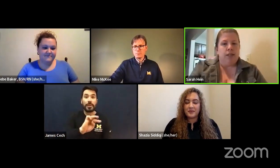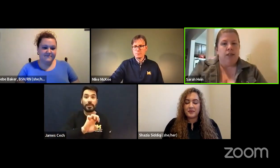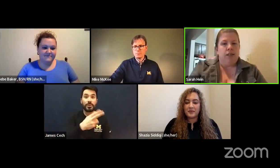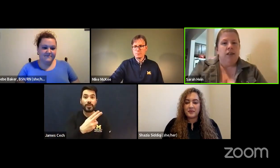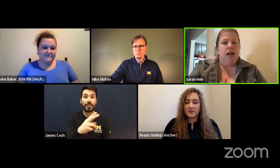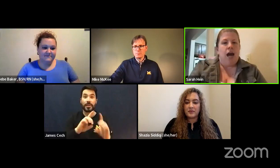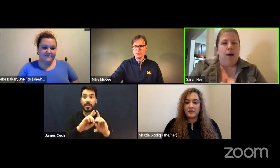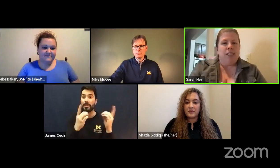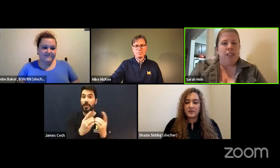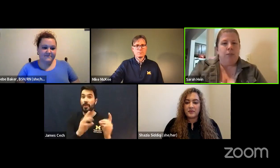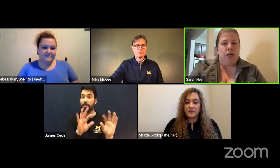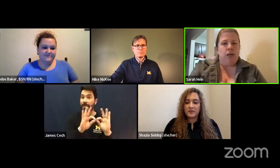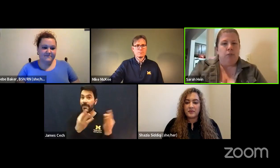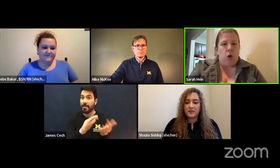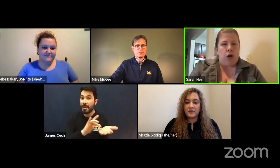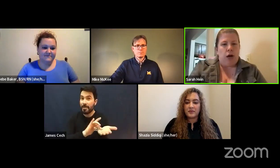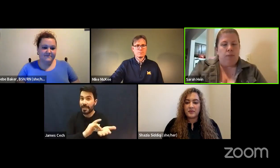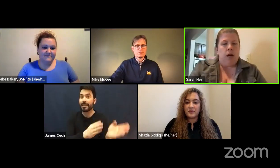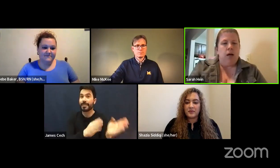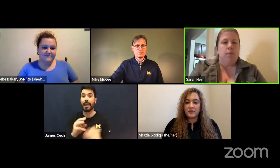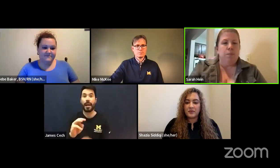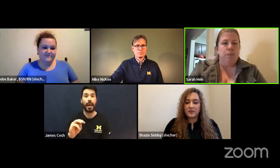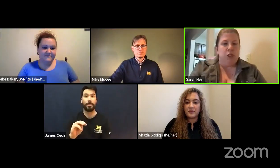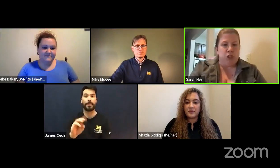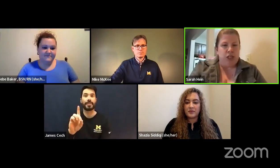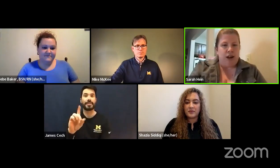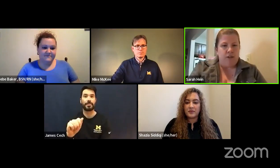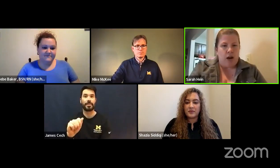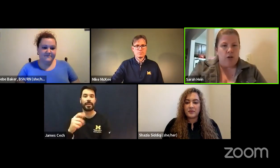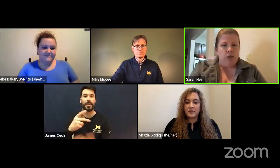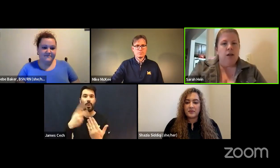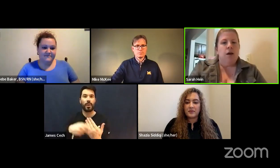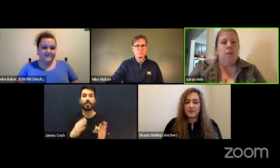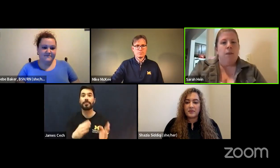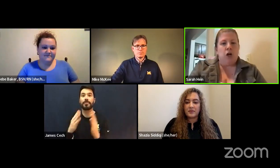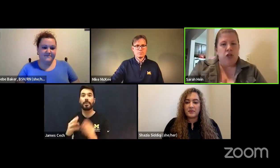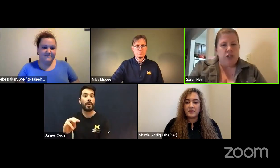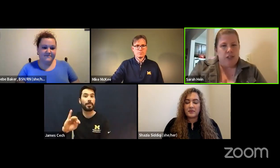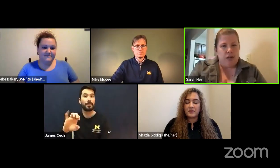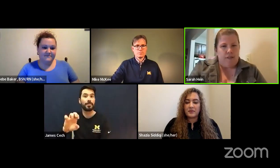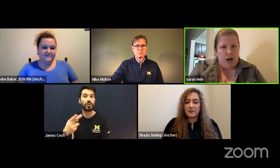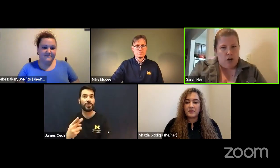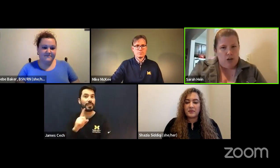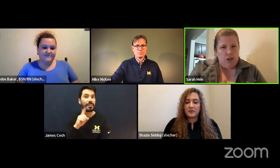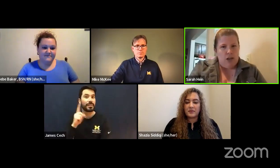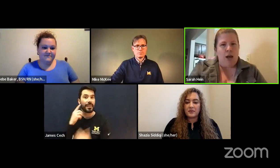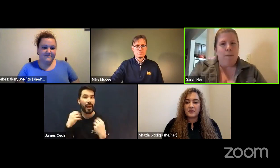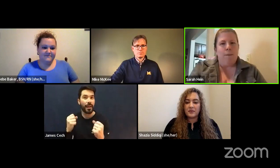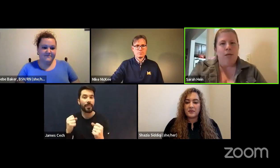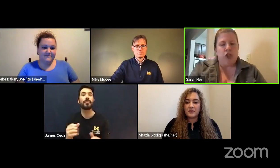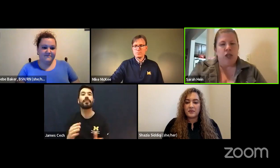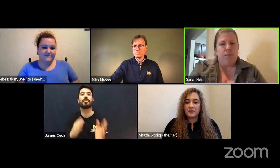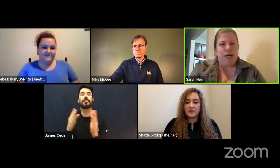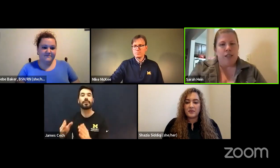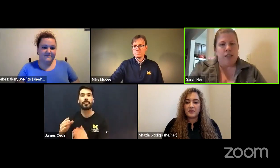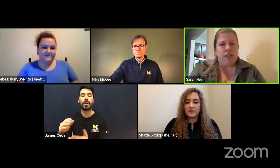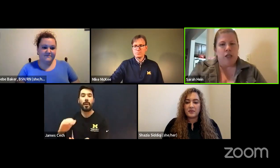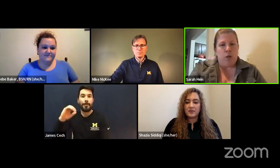Medicine, MDisability Program, Michigan Deaf Health, Partners in Deaf Health, Michigan Medicine